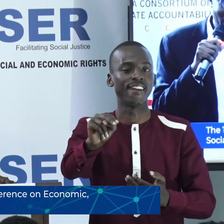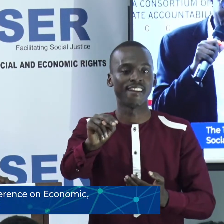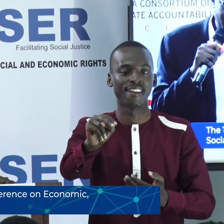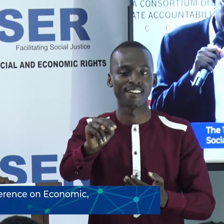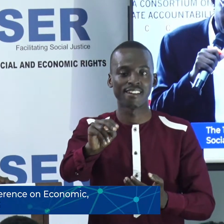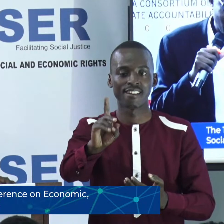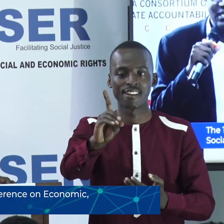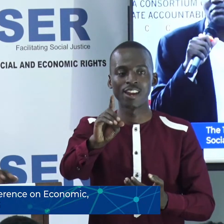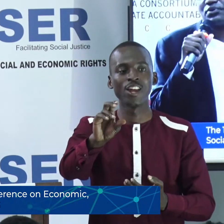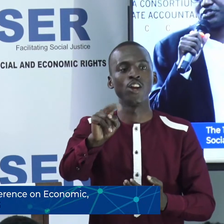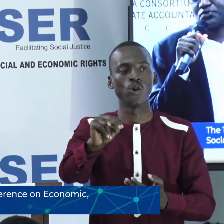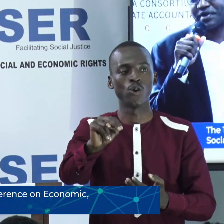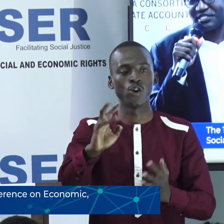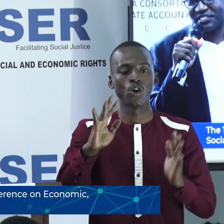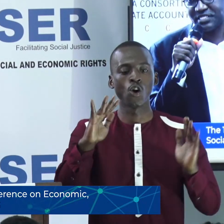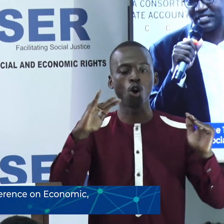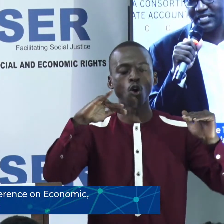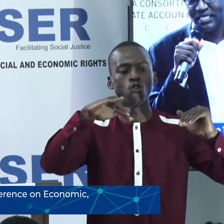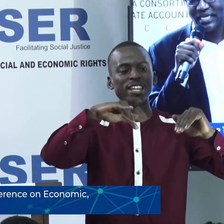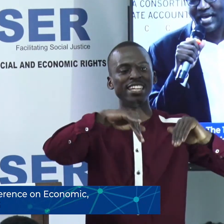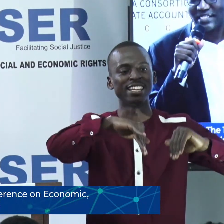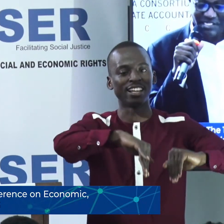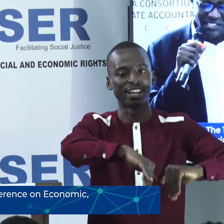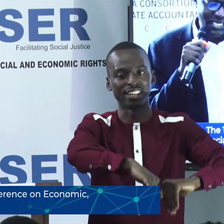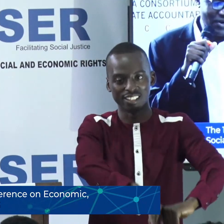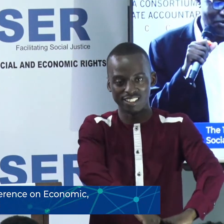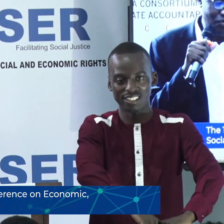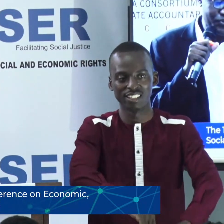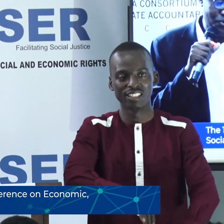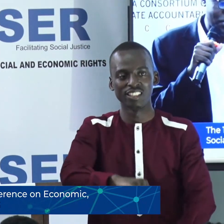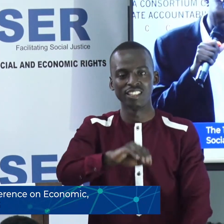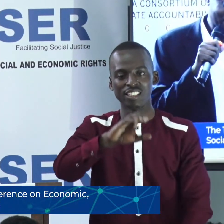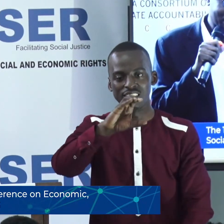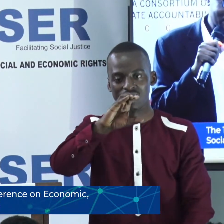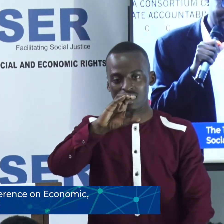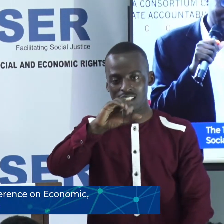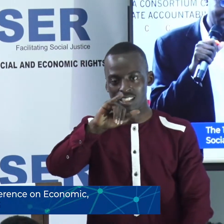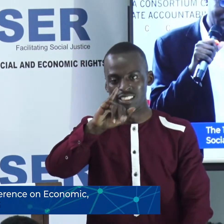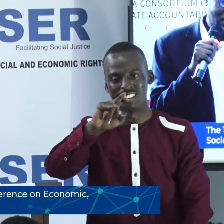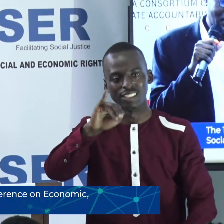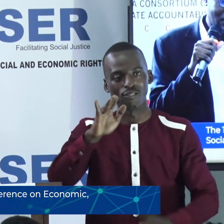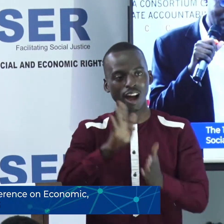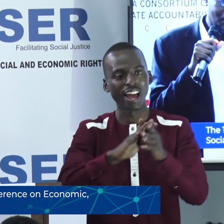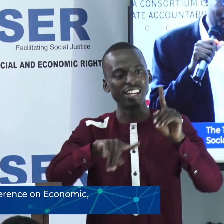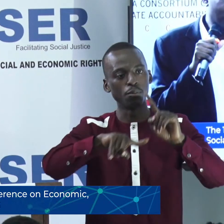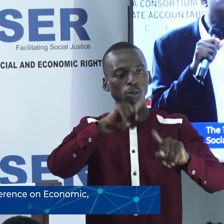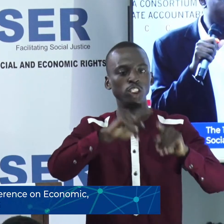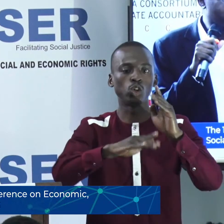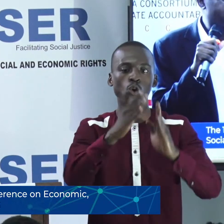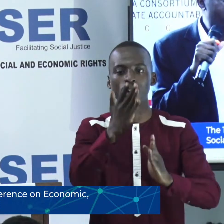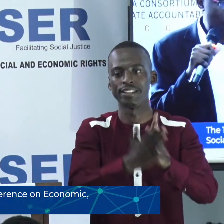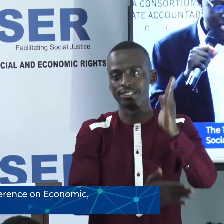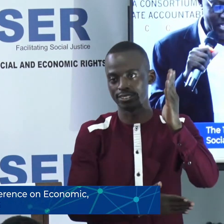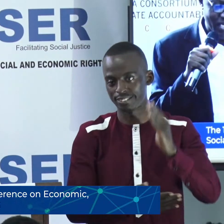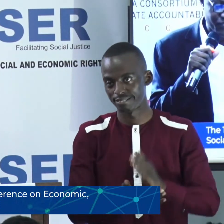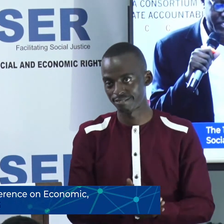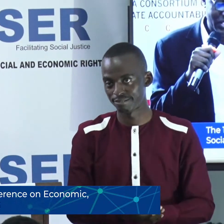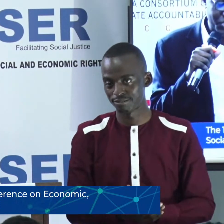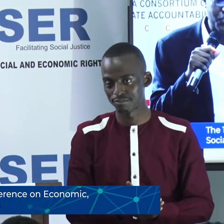in civil and political rights. And this is a global phenomenon, which of course we see so